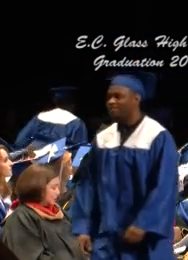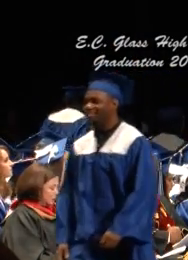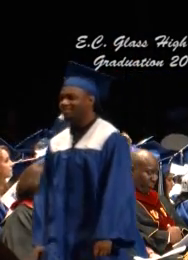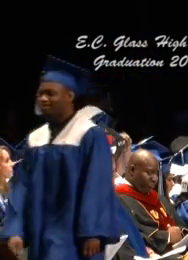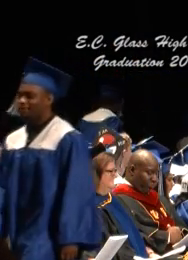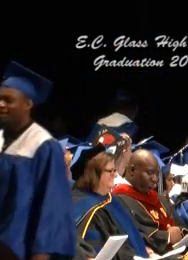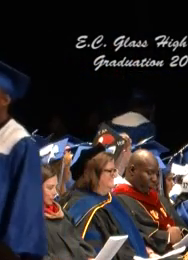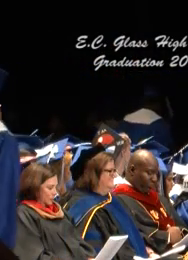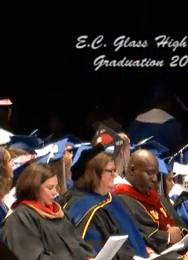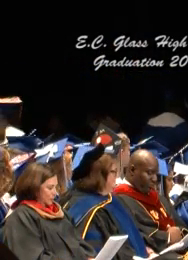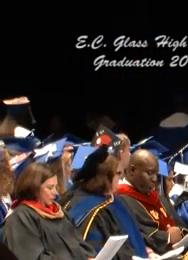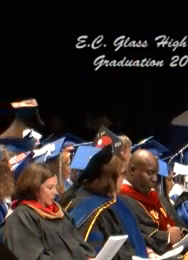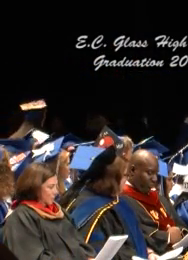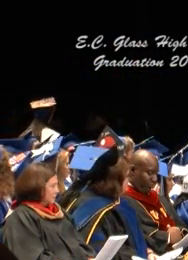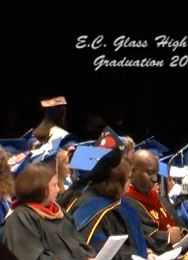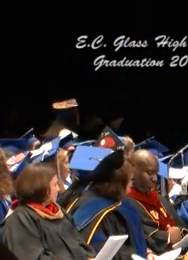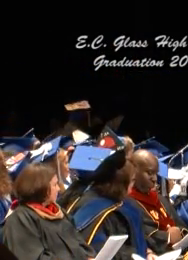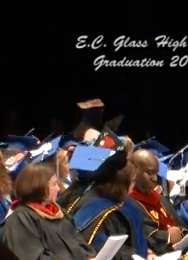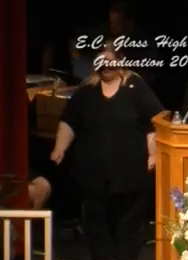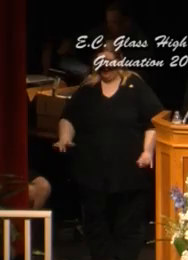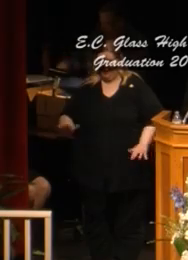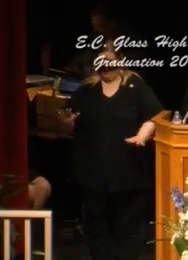Andrew Cole House.